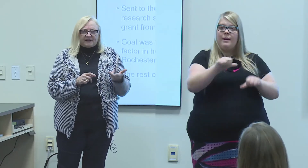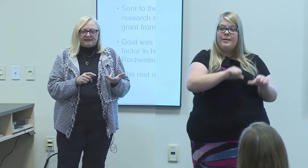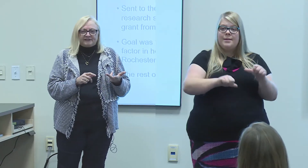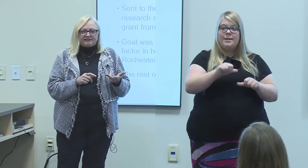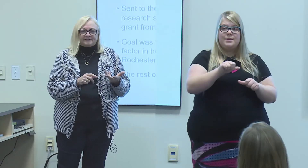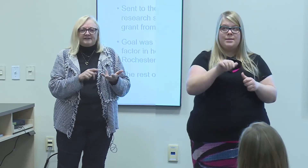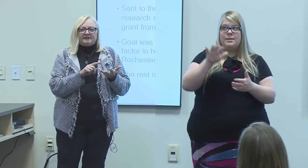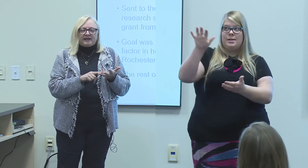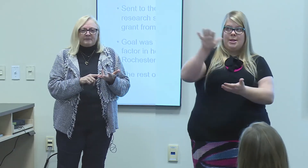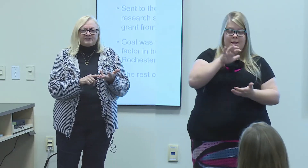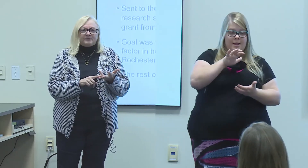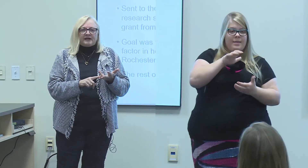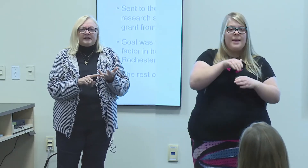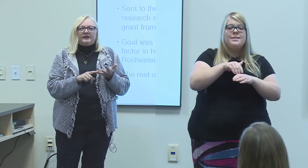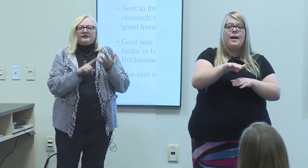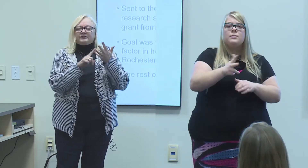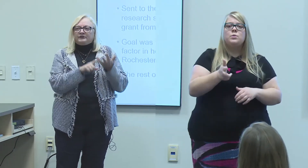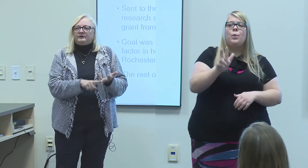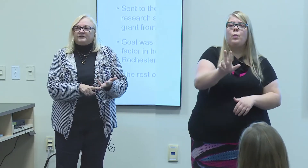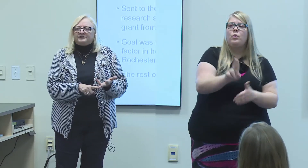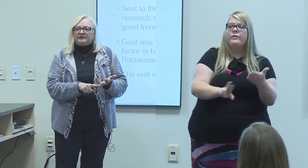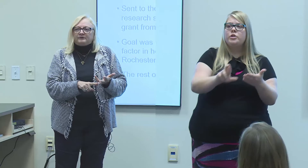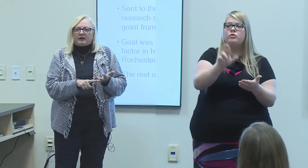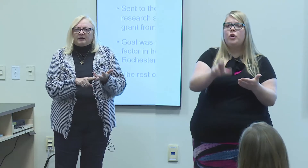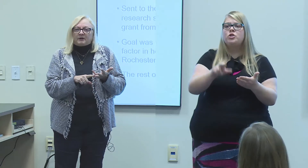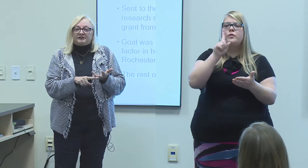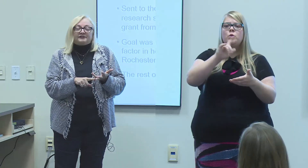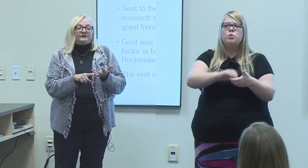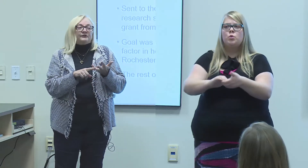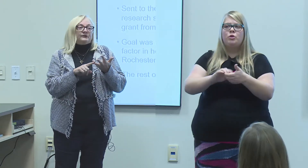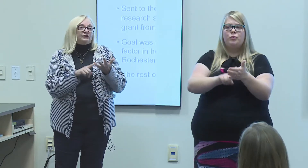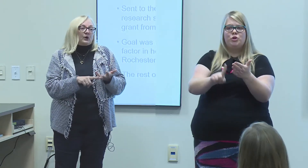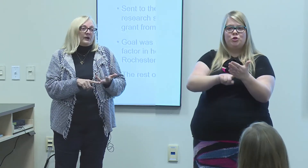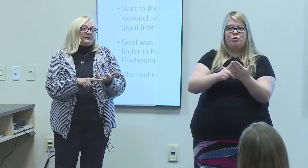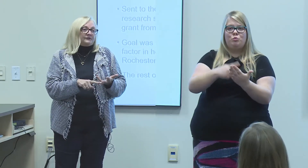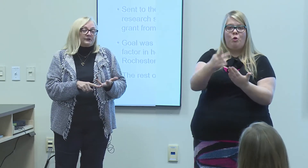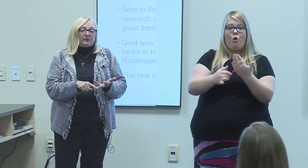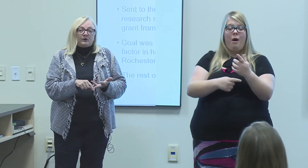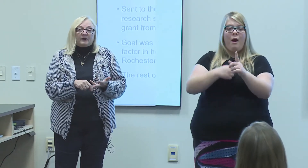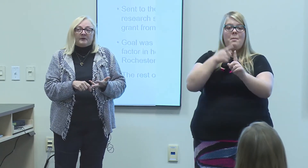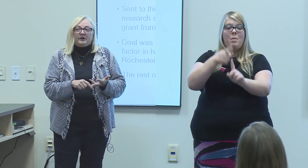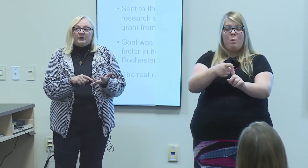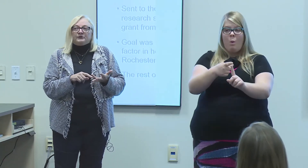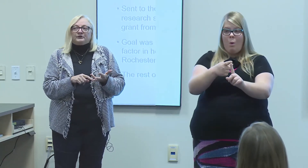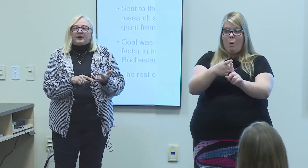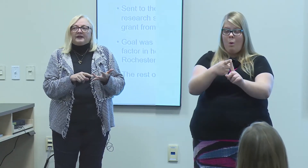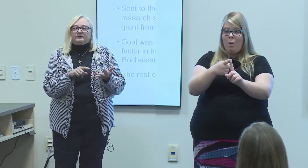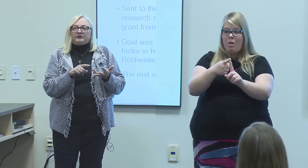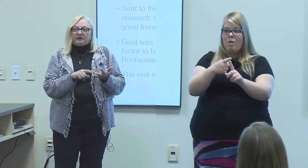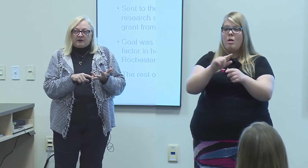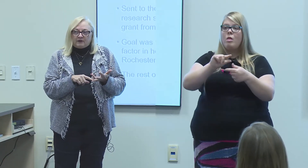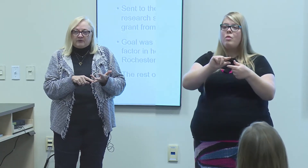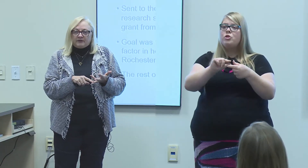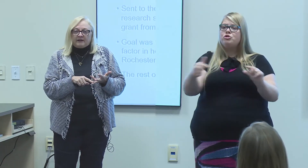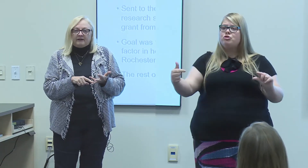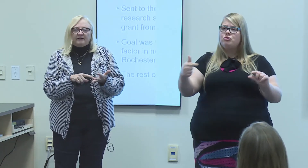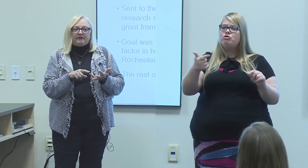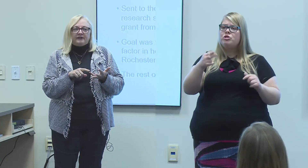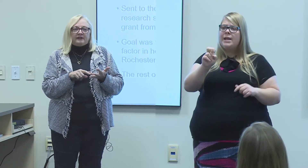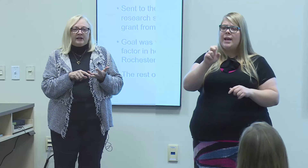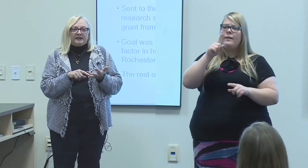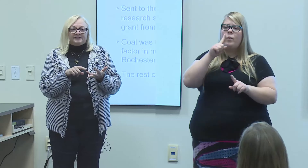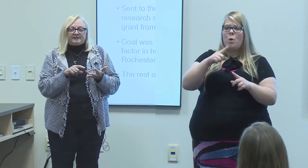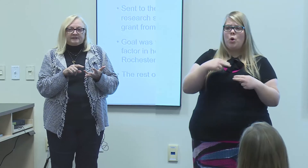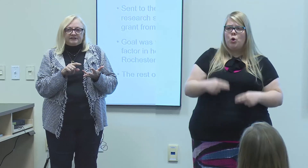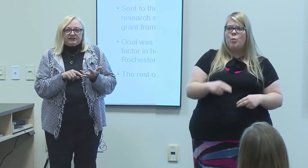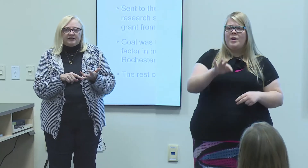3 scientists, that much money, to the University of Rochester to do a joint research program to try to clone